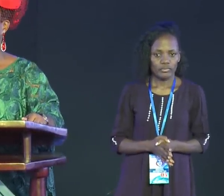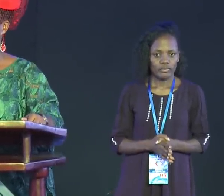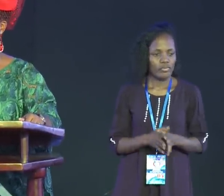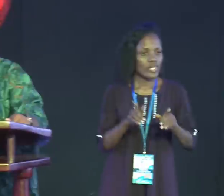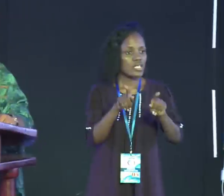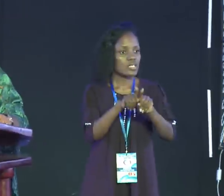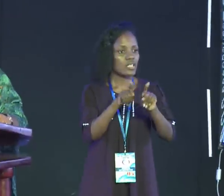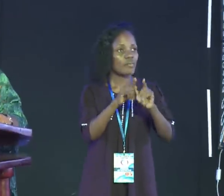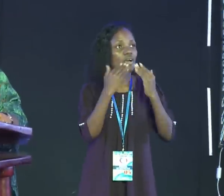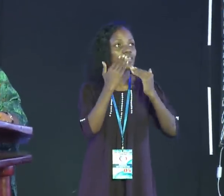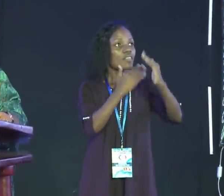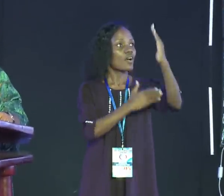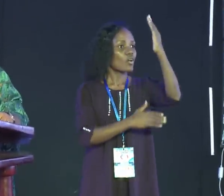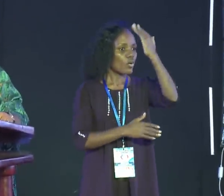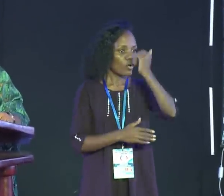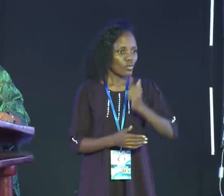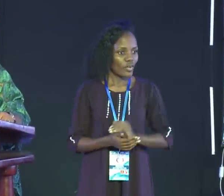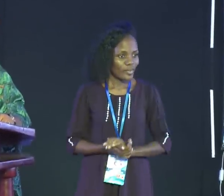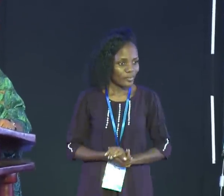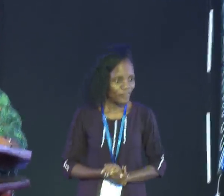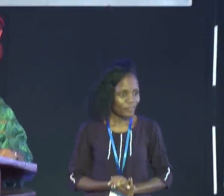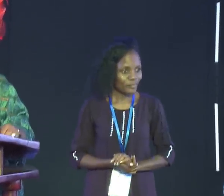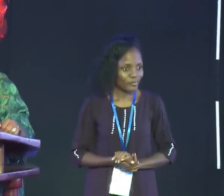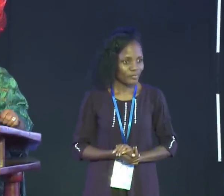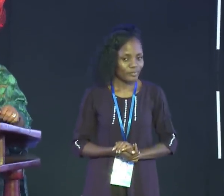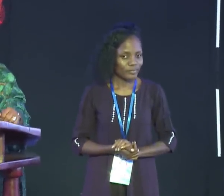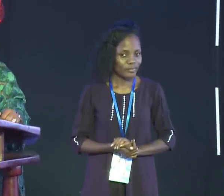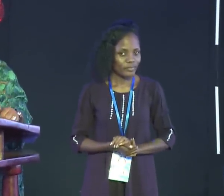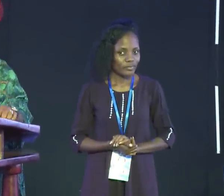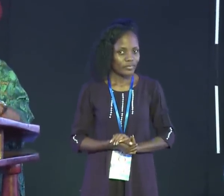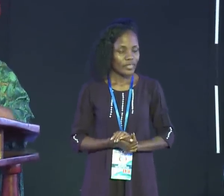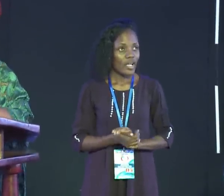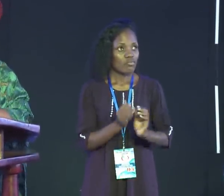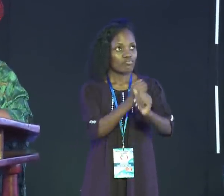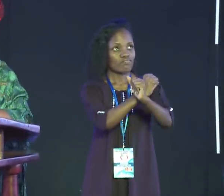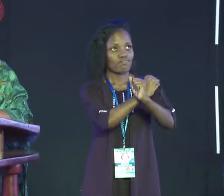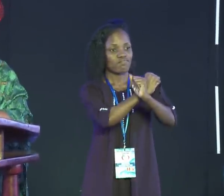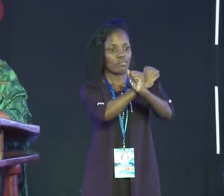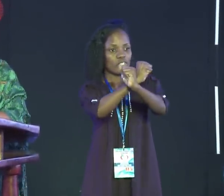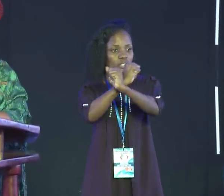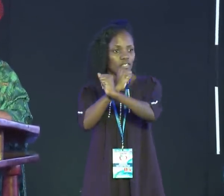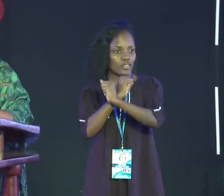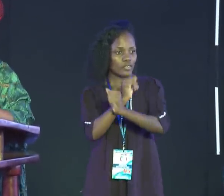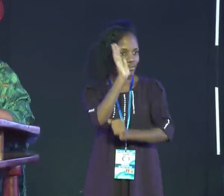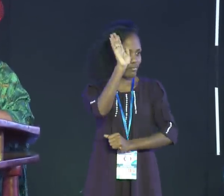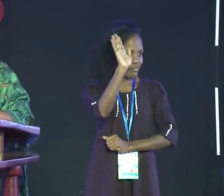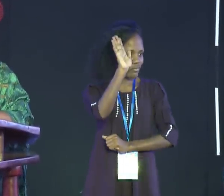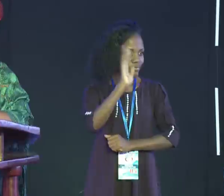Njagala okwebaza Mukama. I want to thank the Lord. Olw'obukuumi. For his